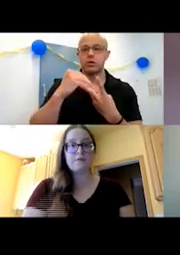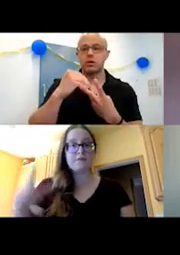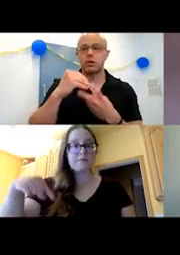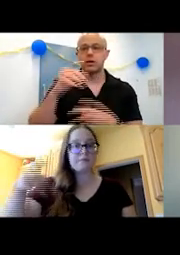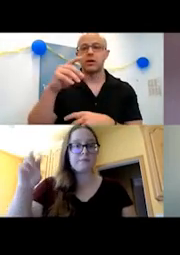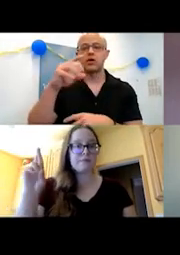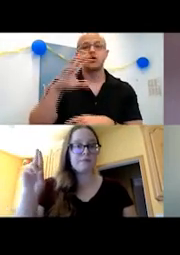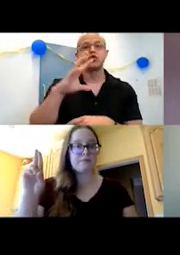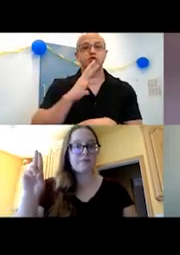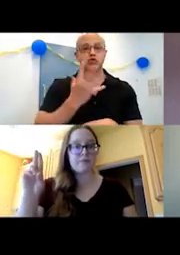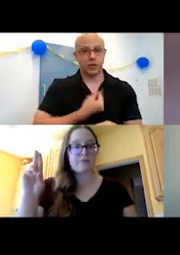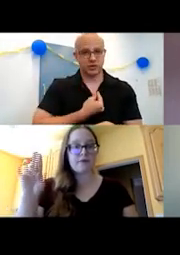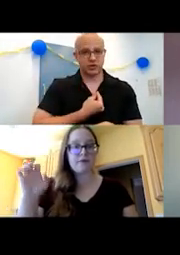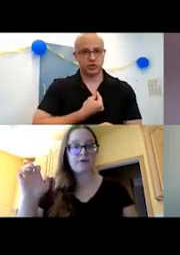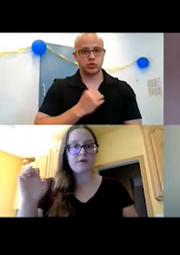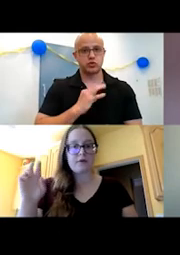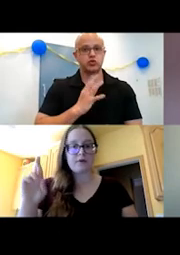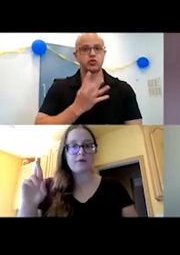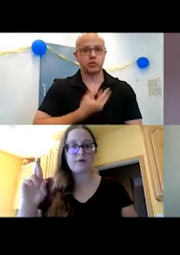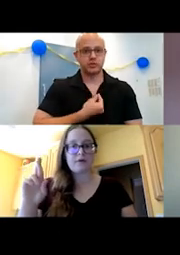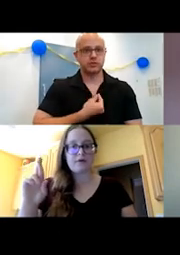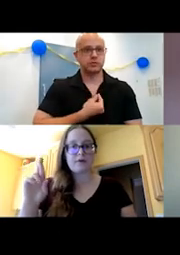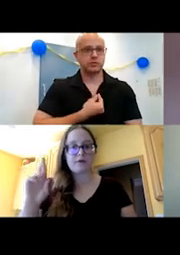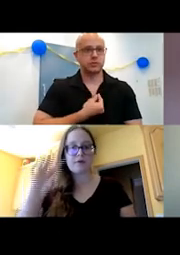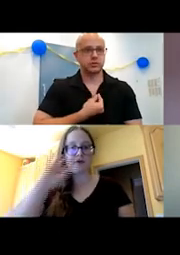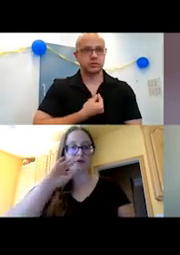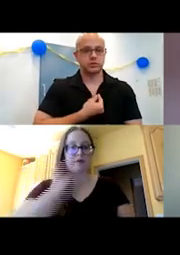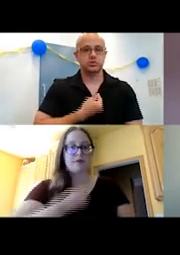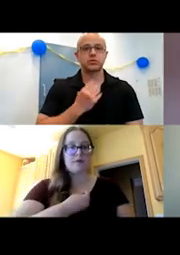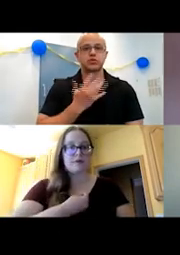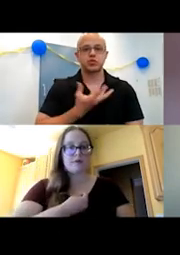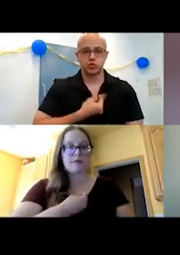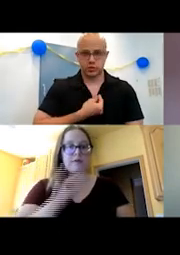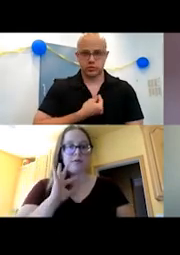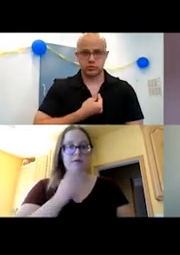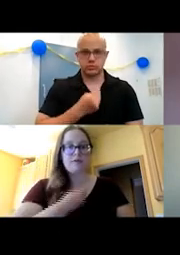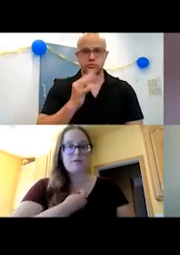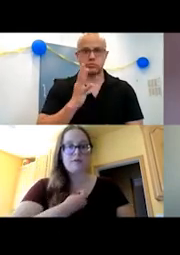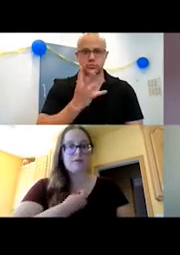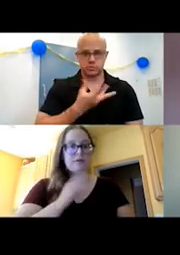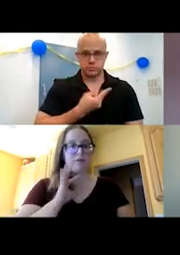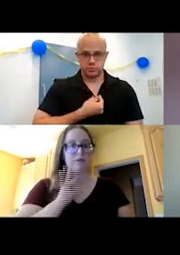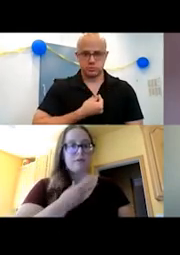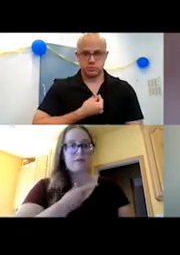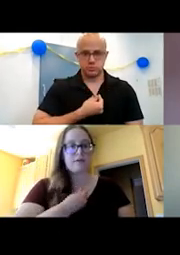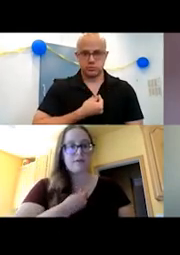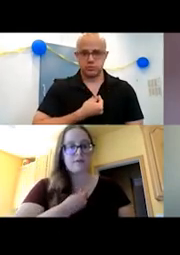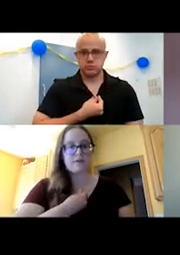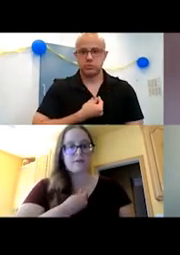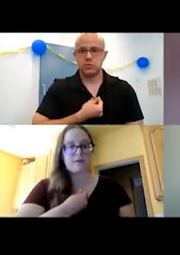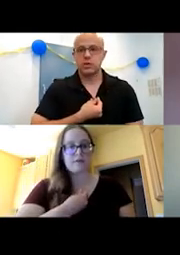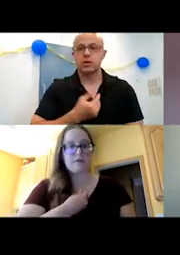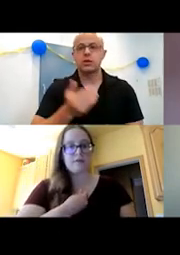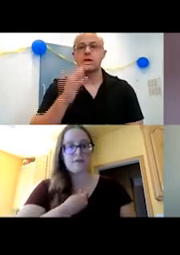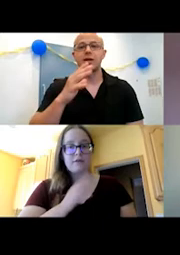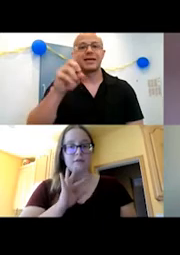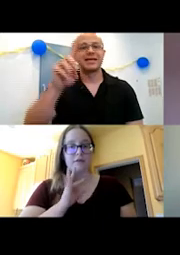Yes, I can teach you queer, transgender, or trans.